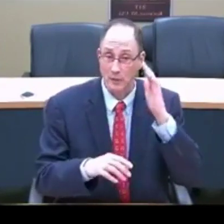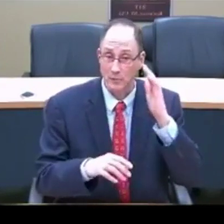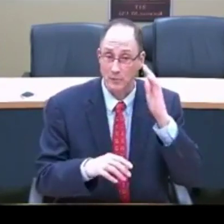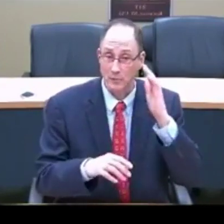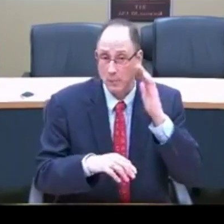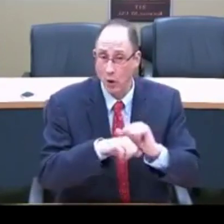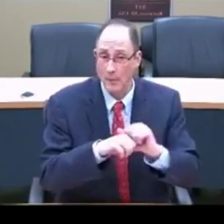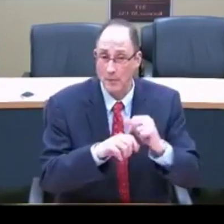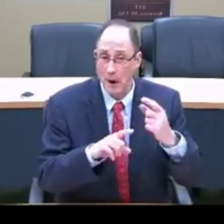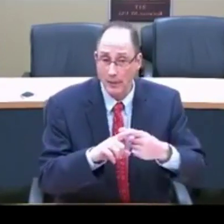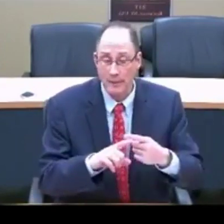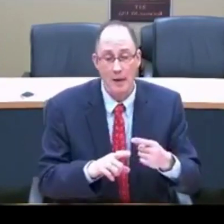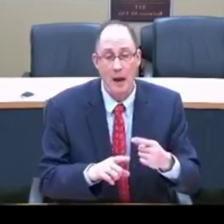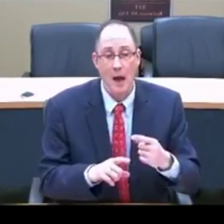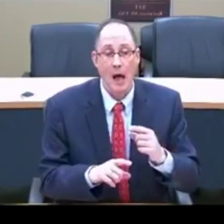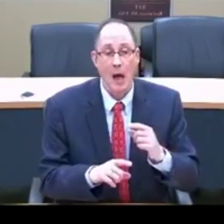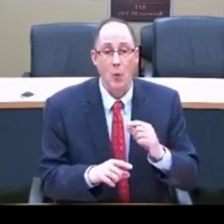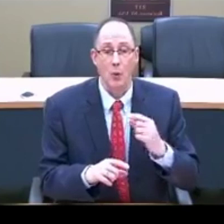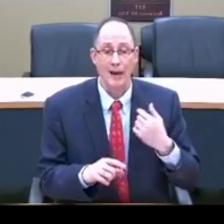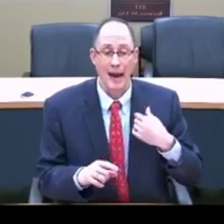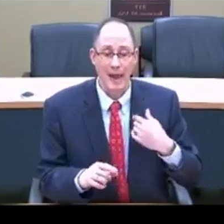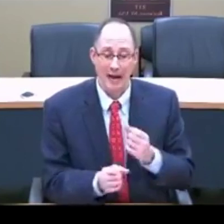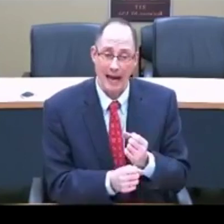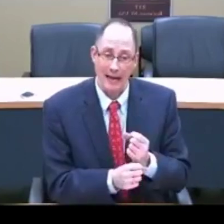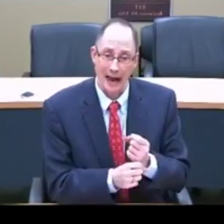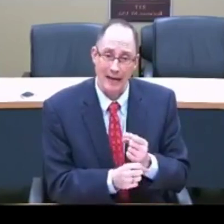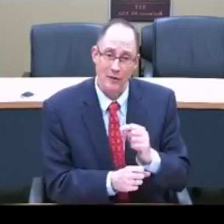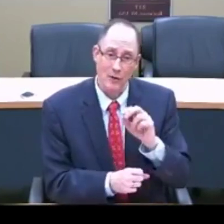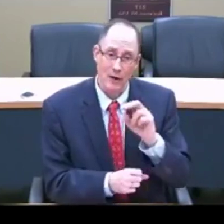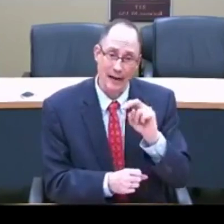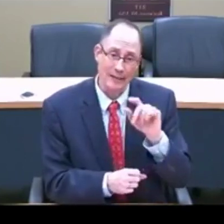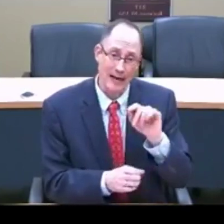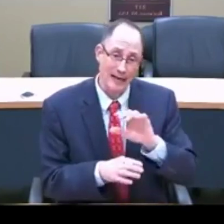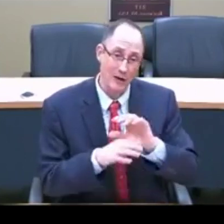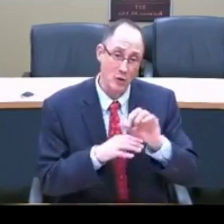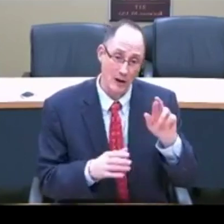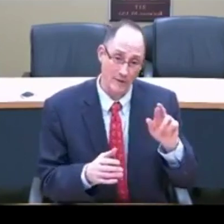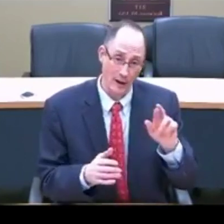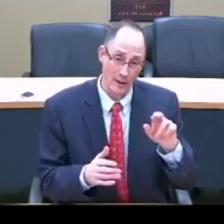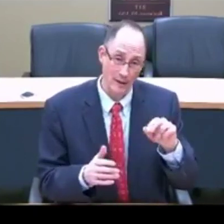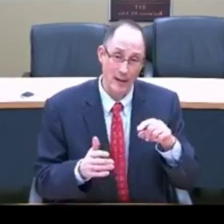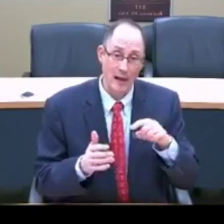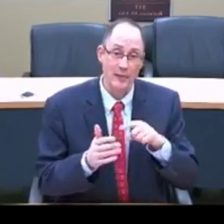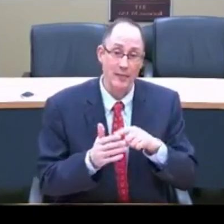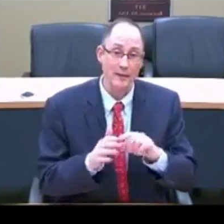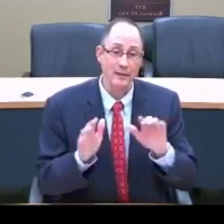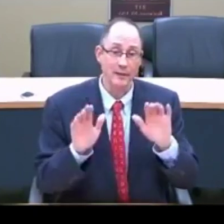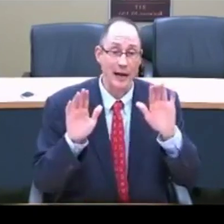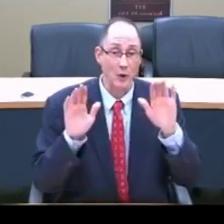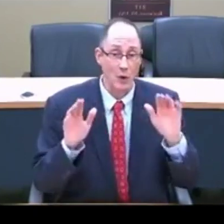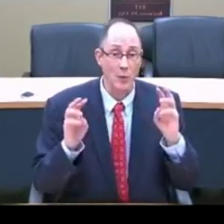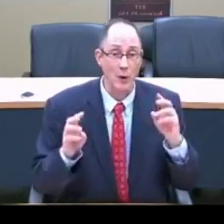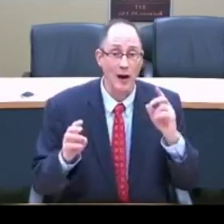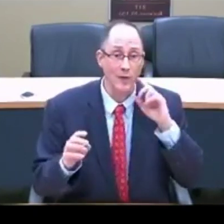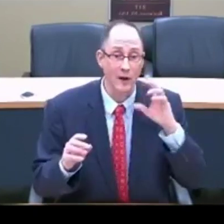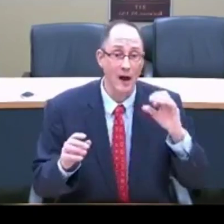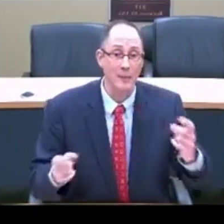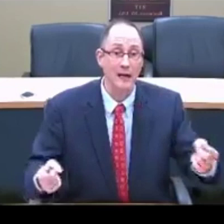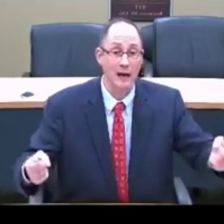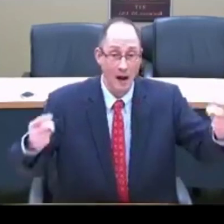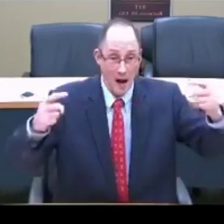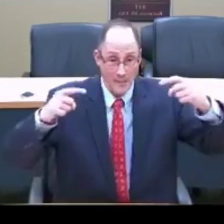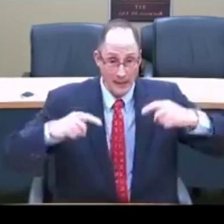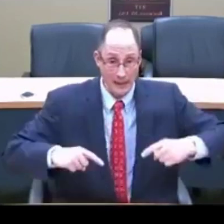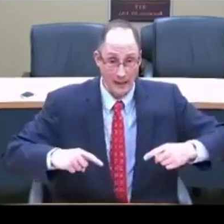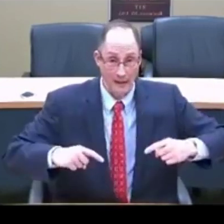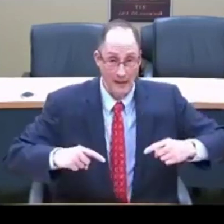Employment Month, we have an annual NCHD career fair. This is a great way for the company to